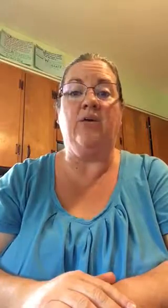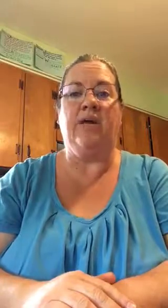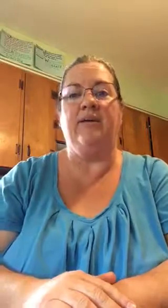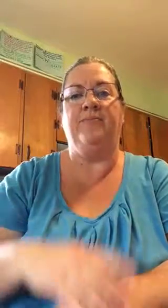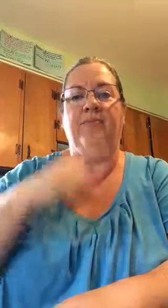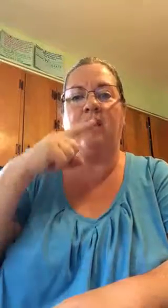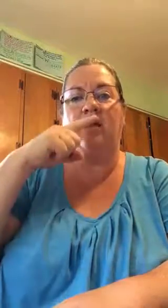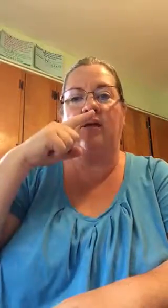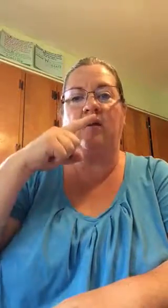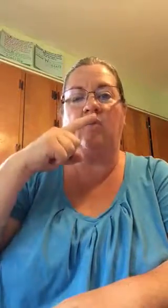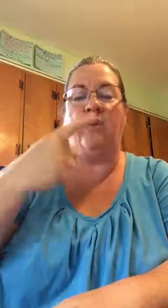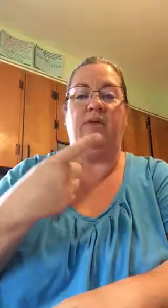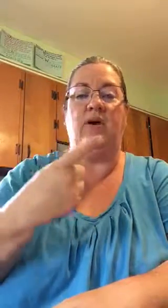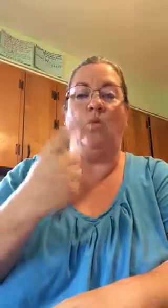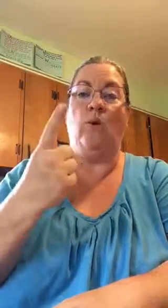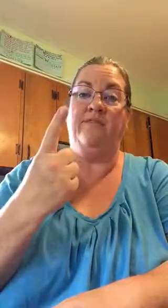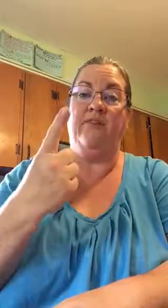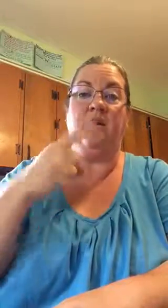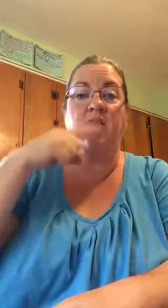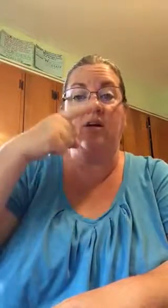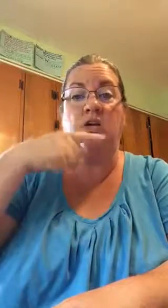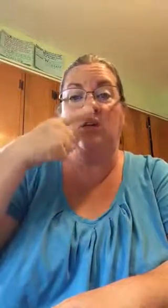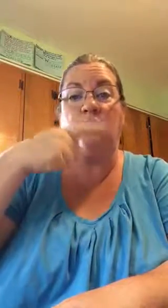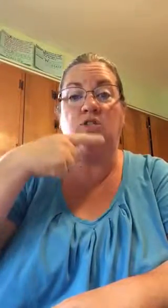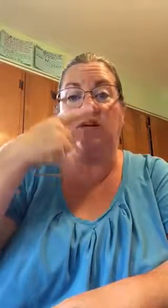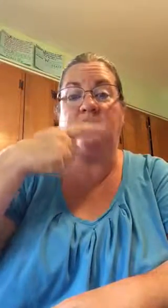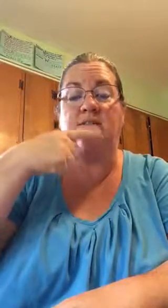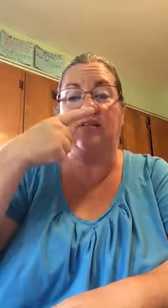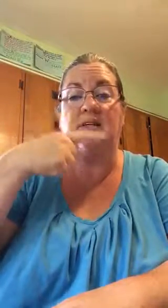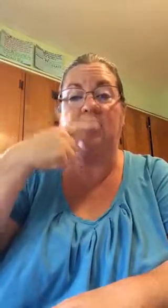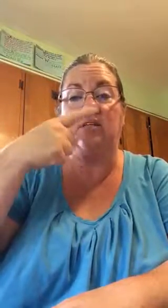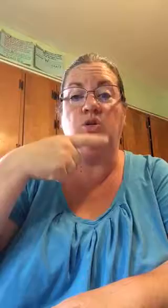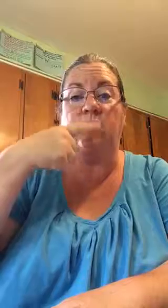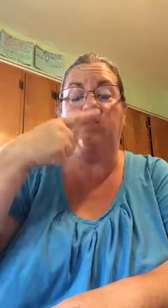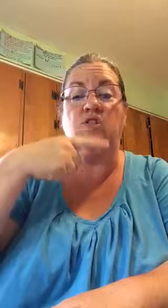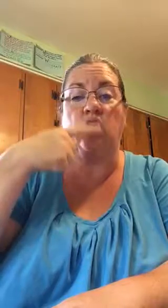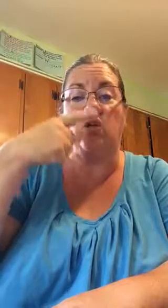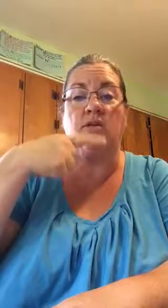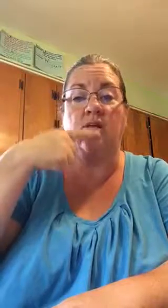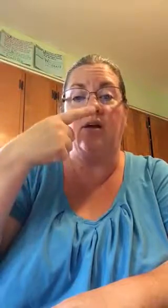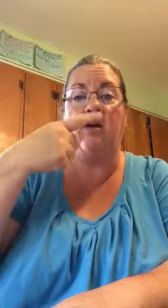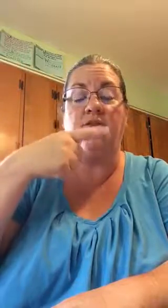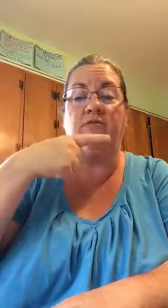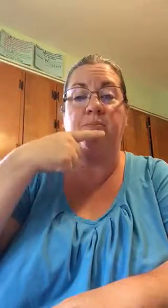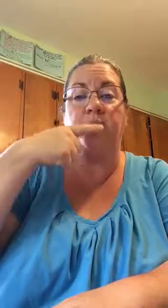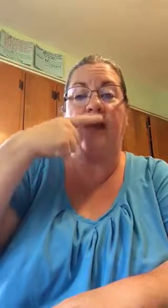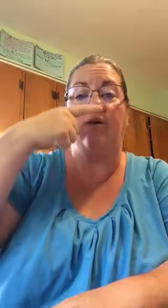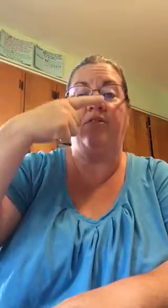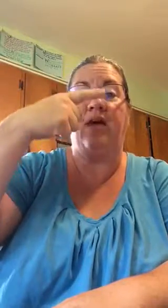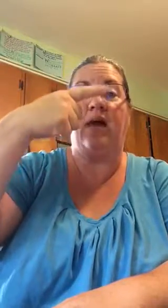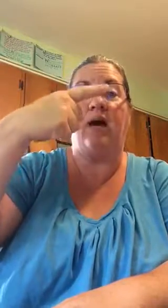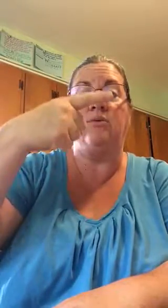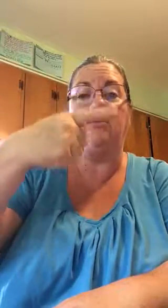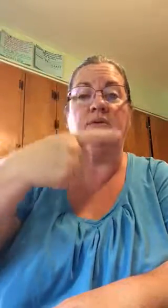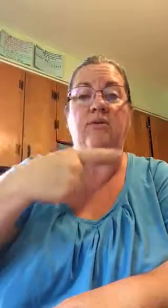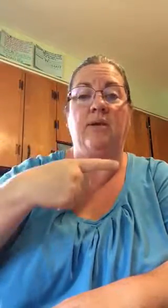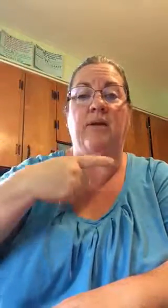Hearing. With one finger, you just do a circle from your mouth out and back